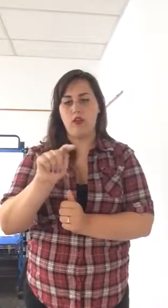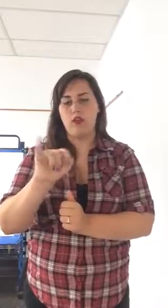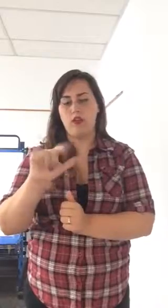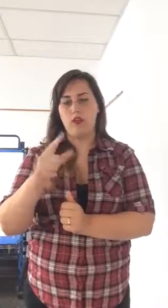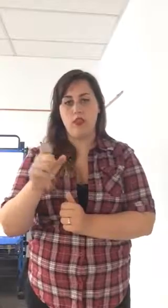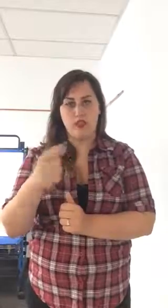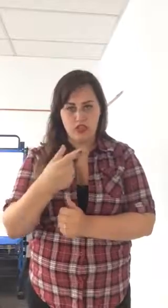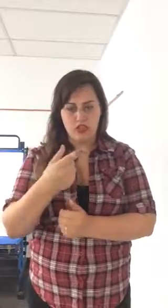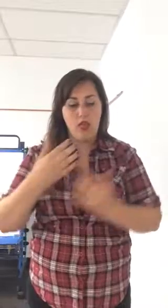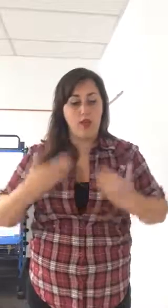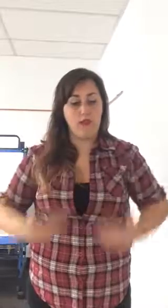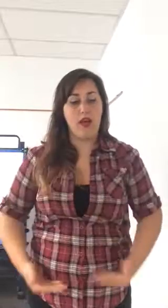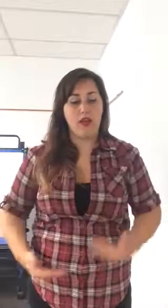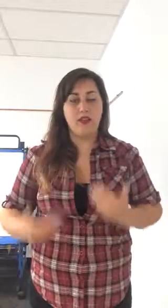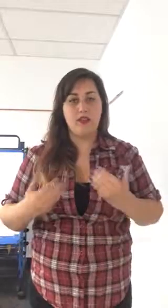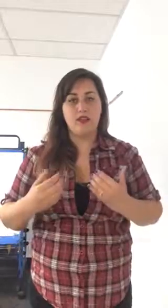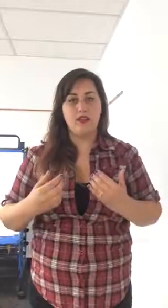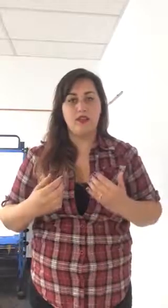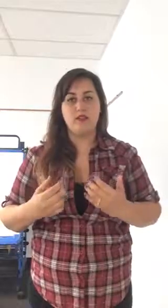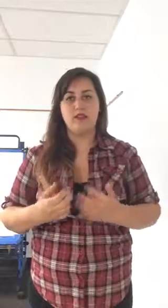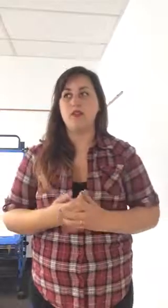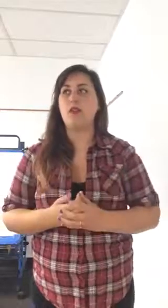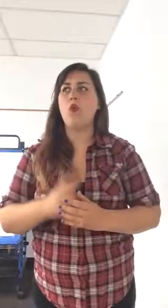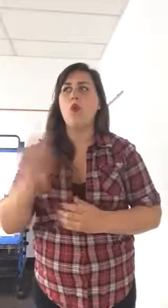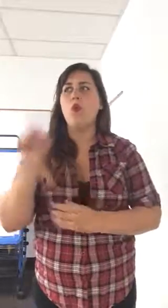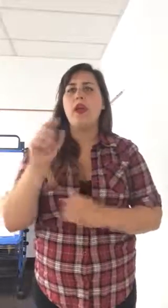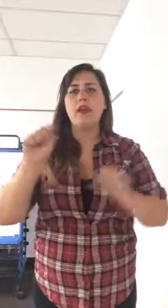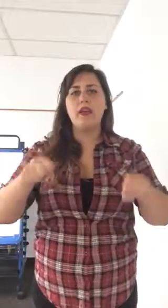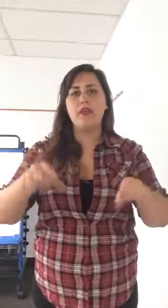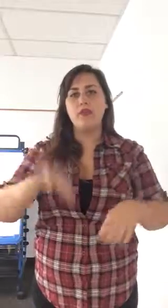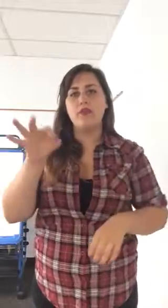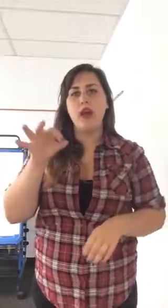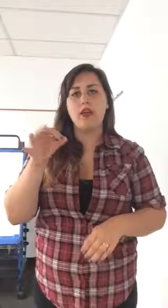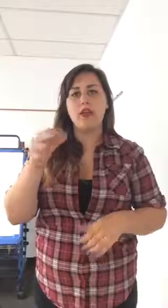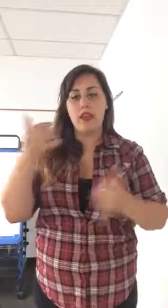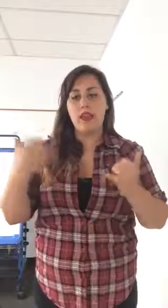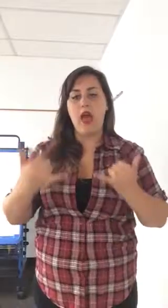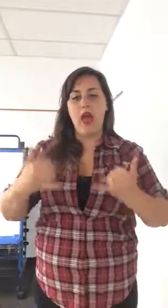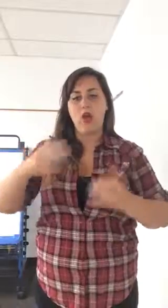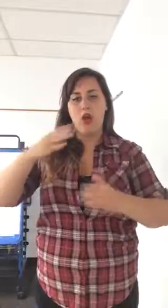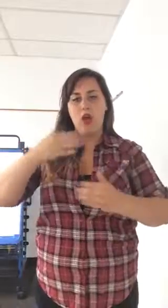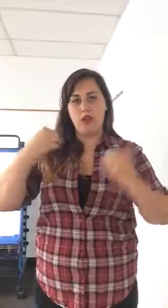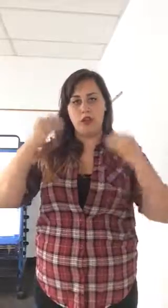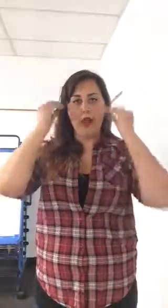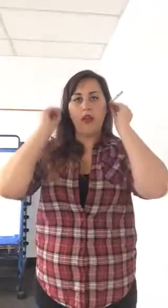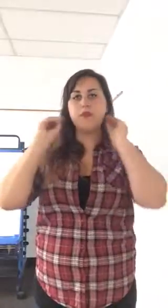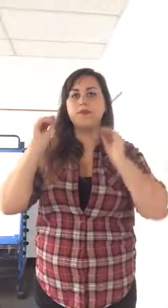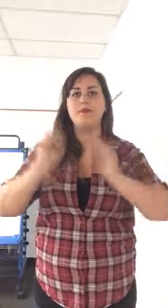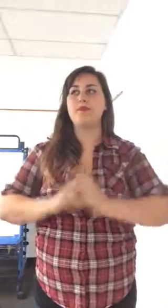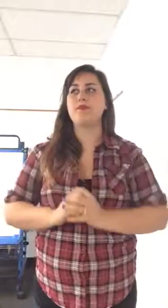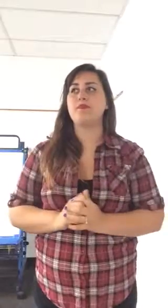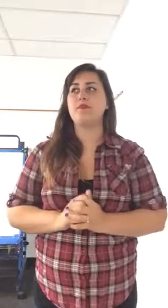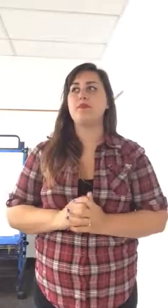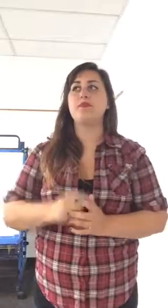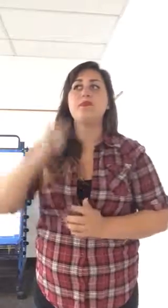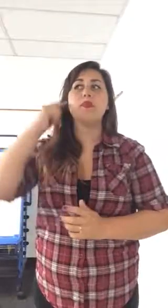cartilage. Now, where can I find cartilage on my body? How can I see an example of what cartilage is truly like? Okay, everybody go. Get